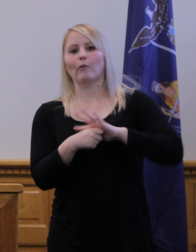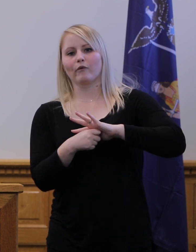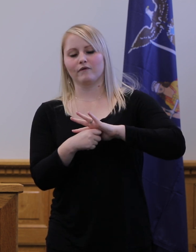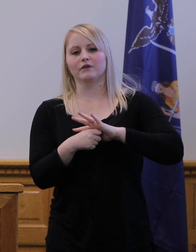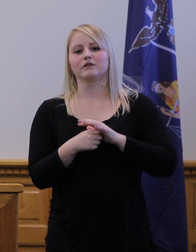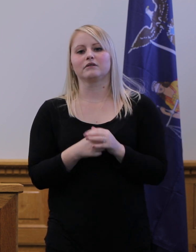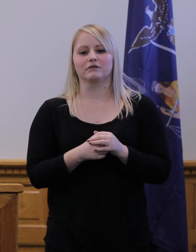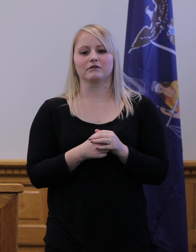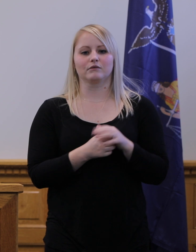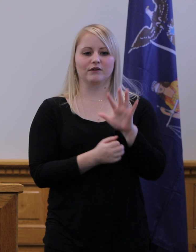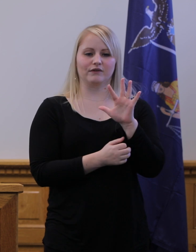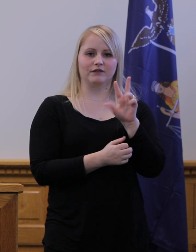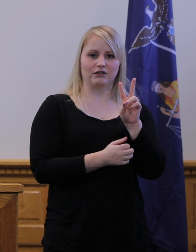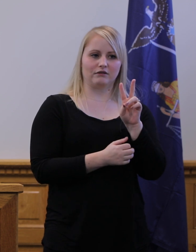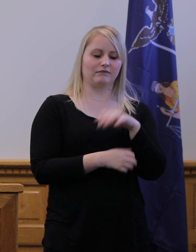have